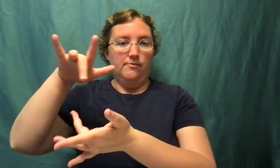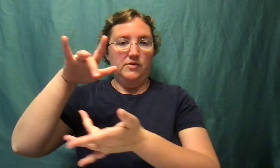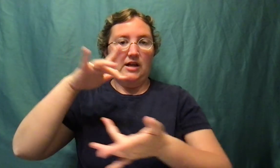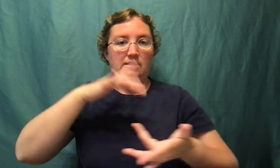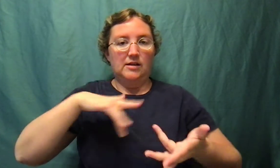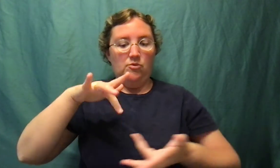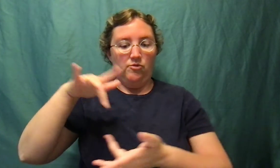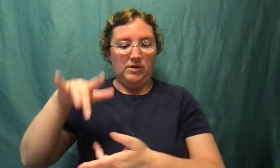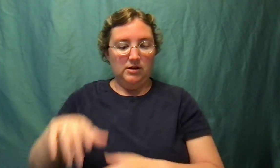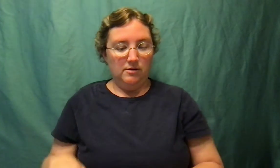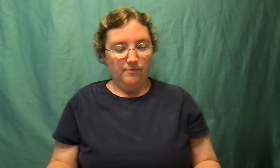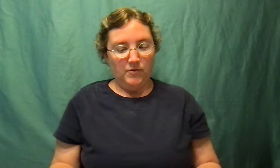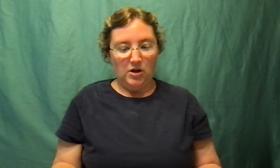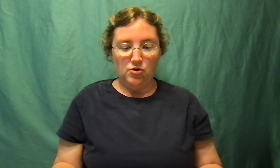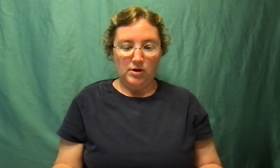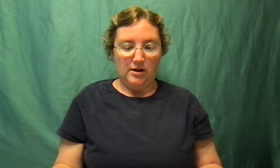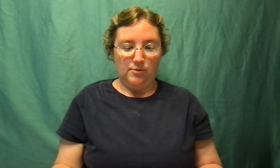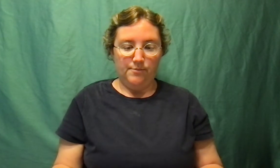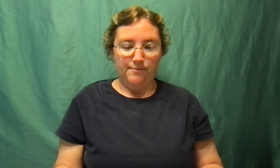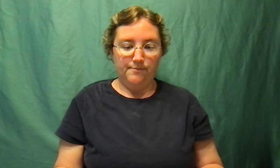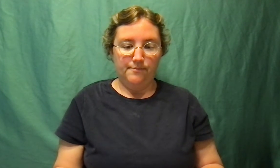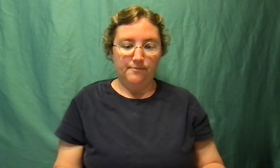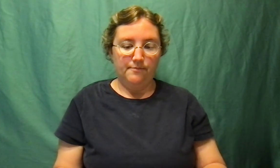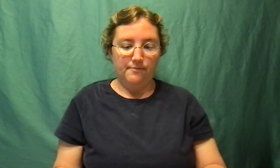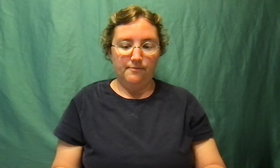That same movement. Tornado.